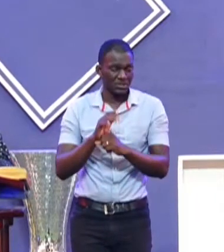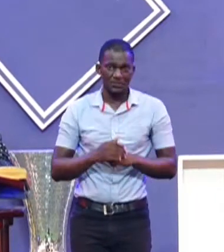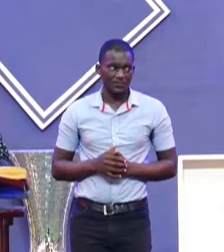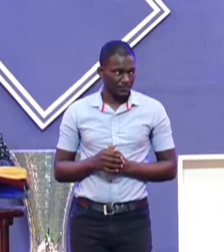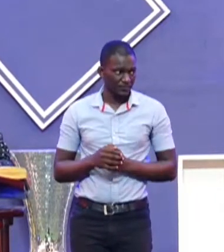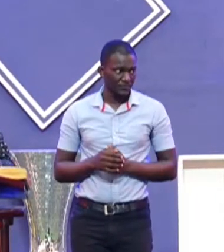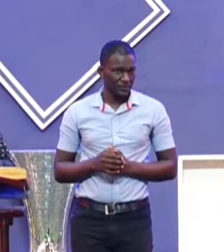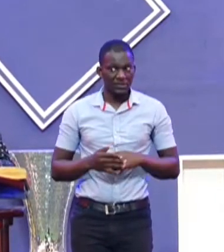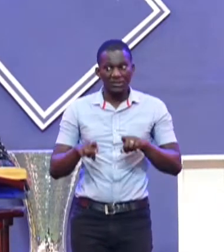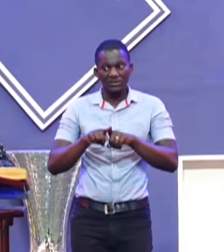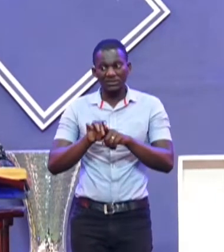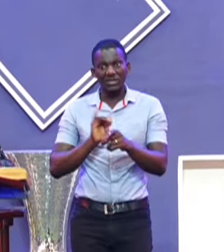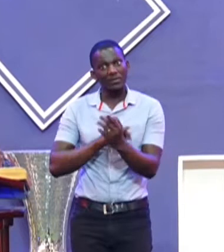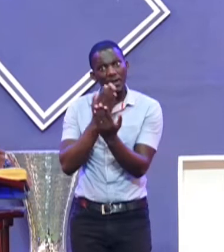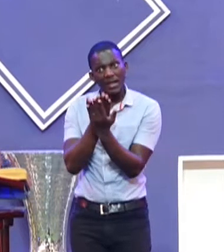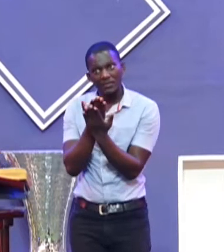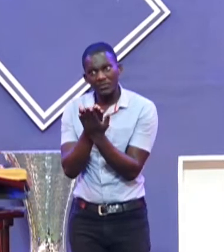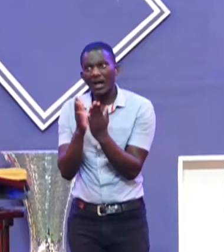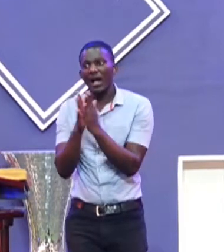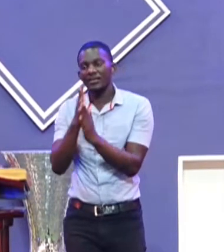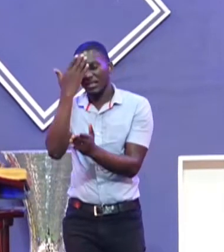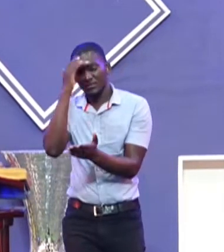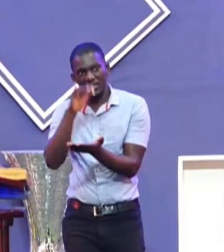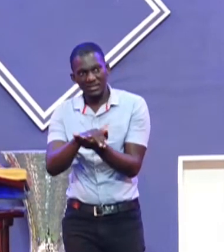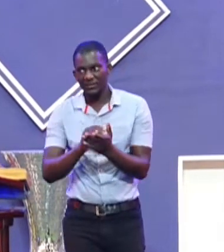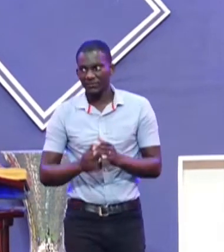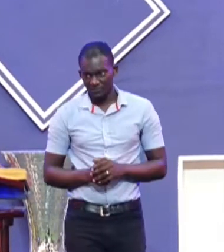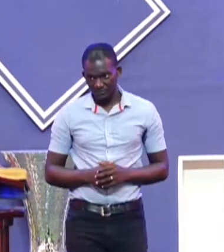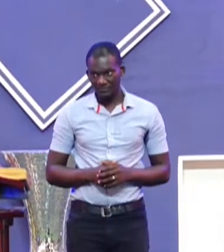much. And I also pray and I